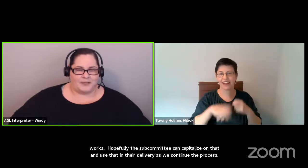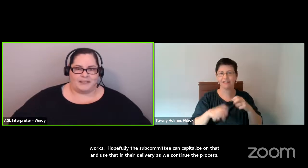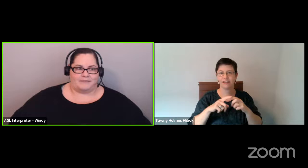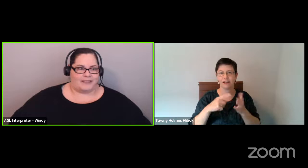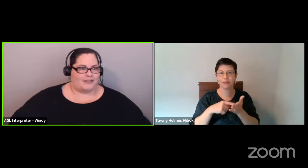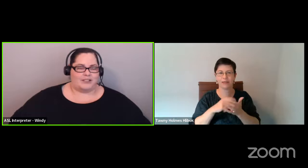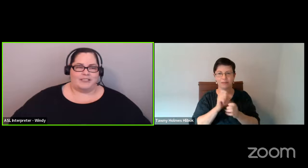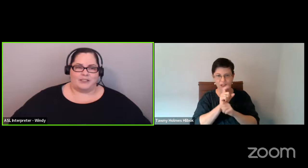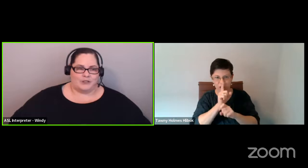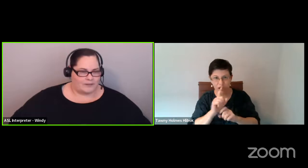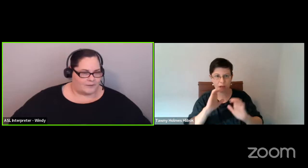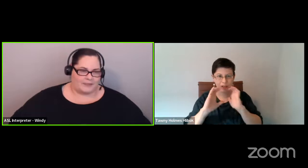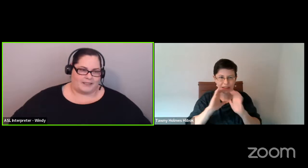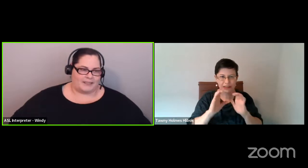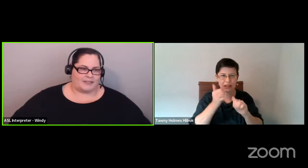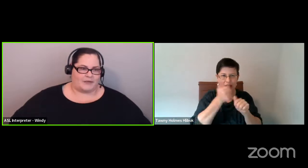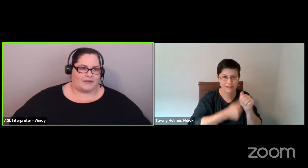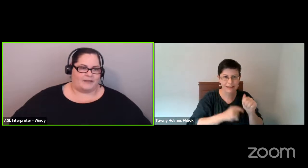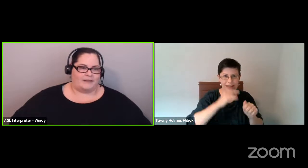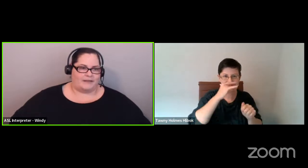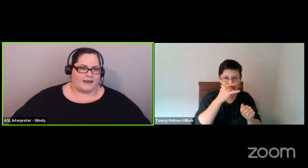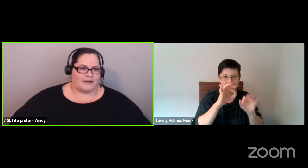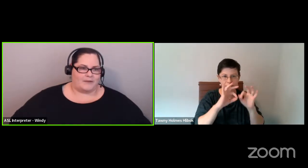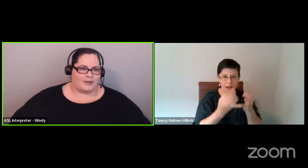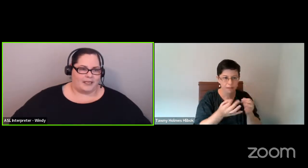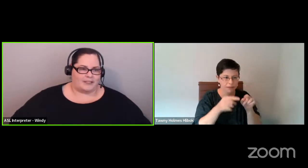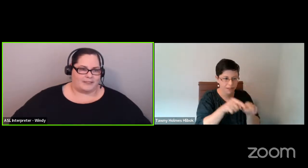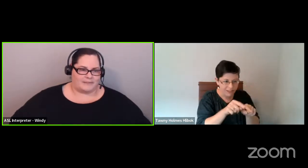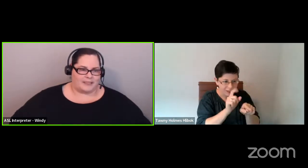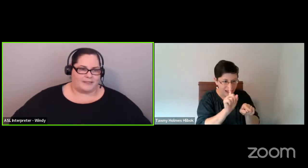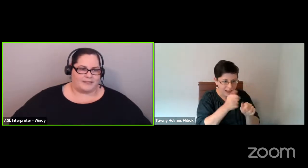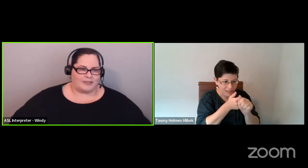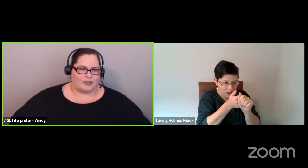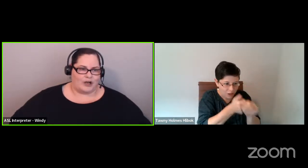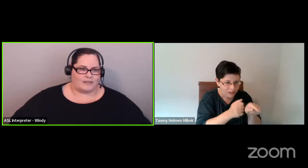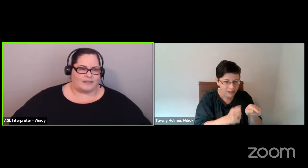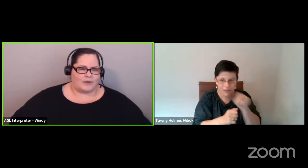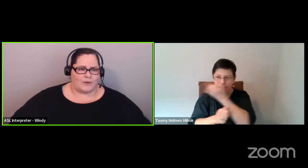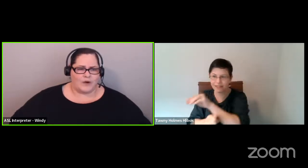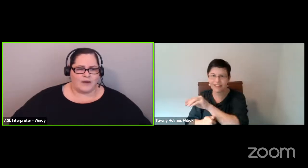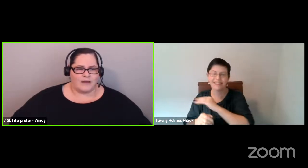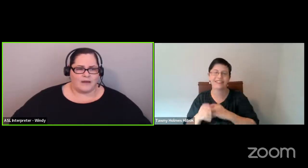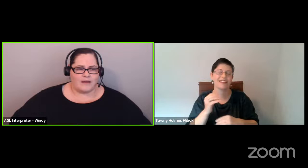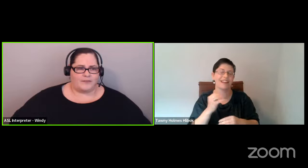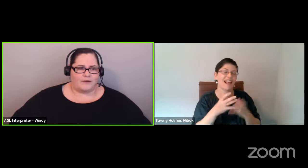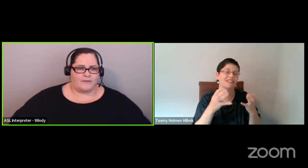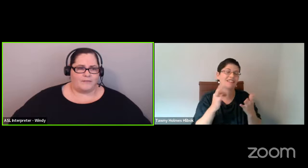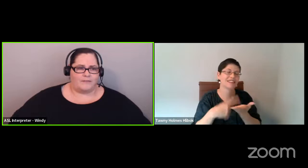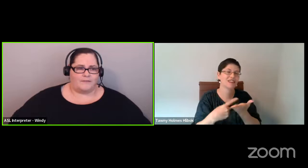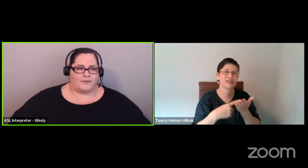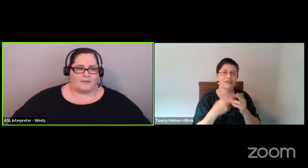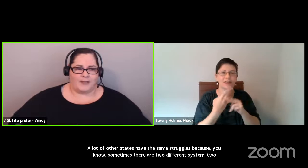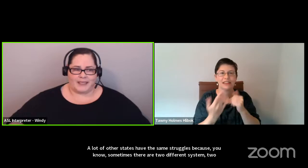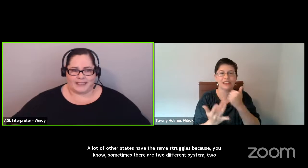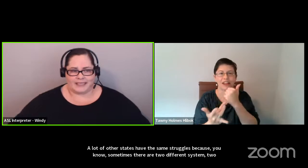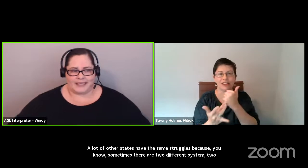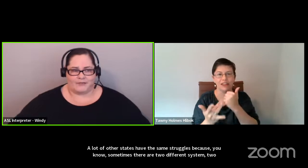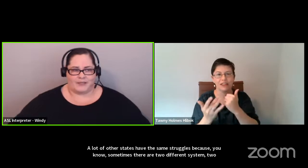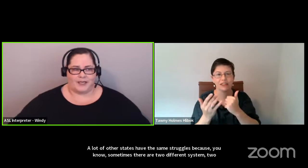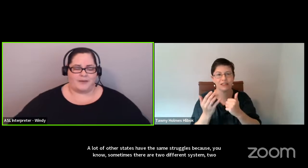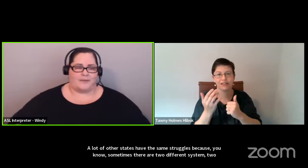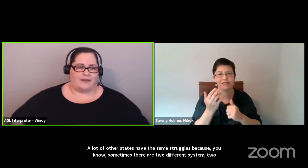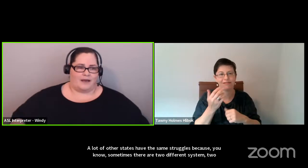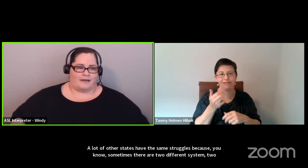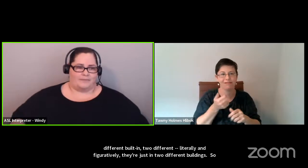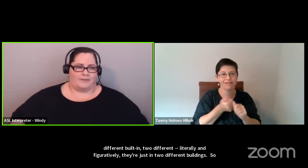literally and figuratively, they're just in two different buildings. So that communication sometimes doesn't cross. So if they're following this kid